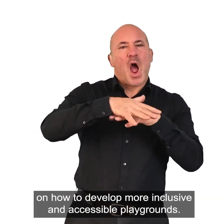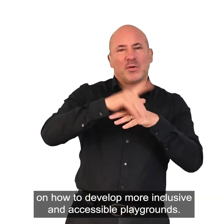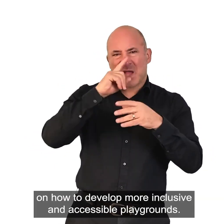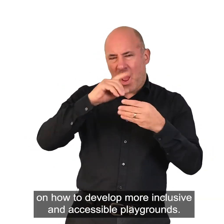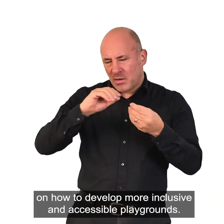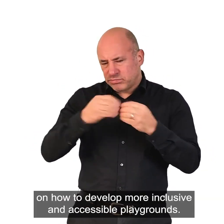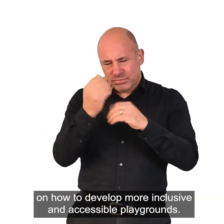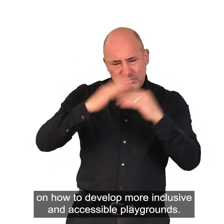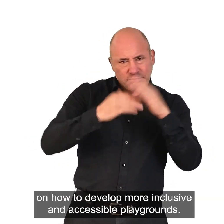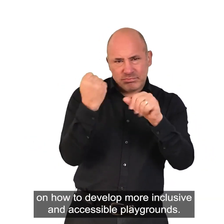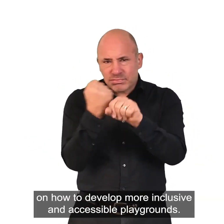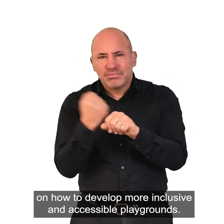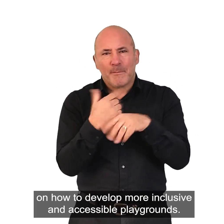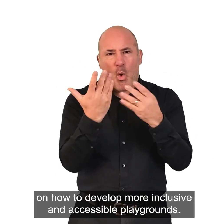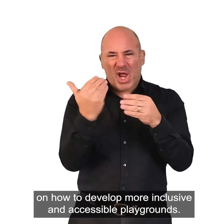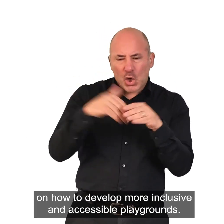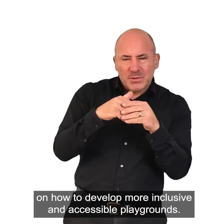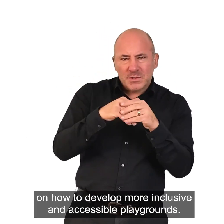inclusive and accessible playgrounds.